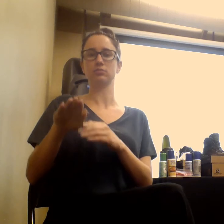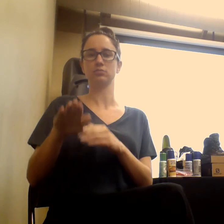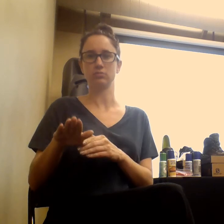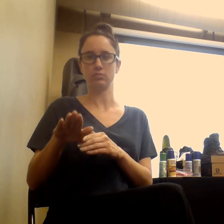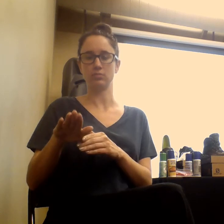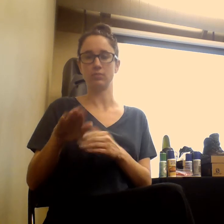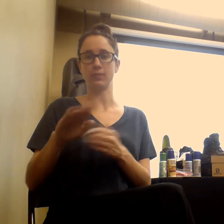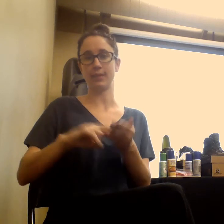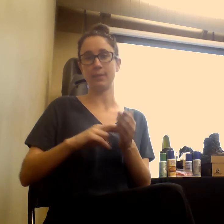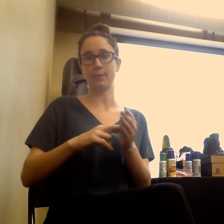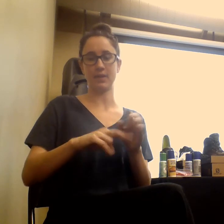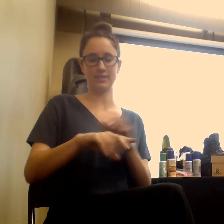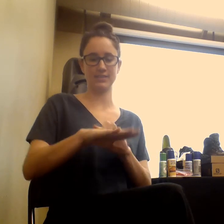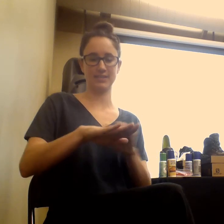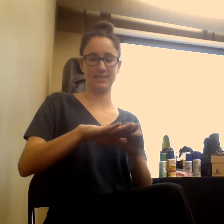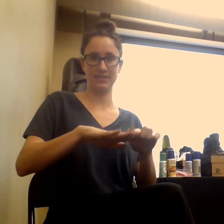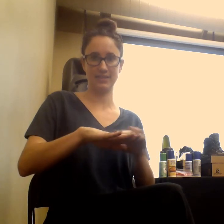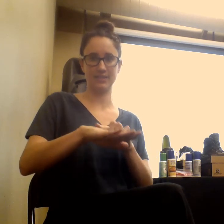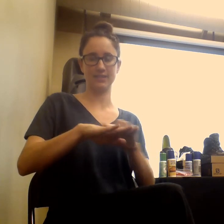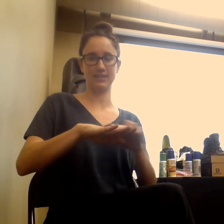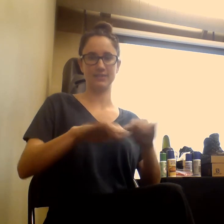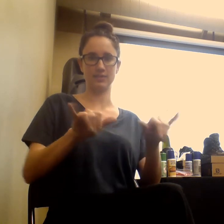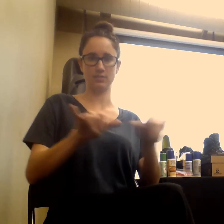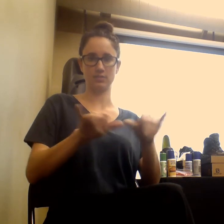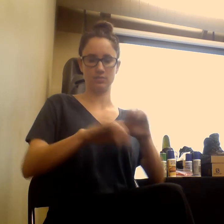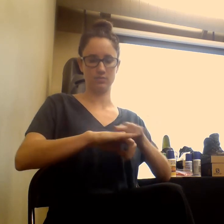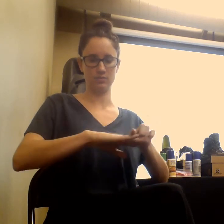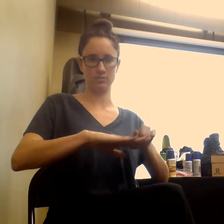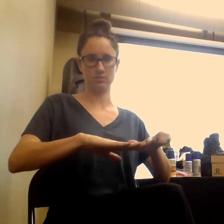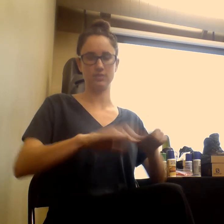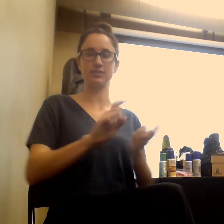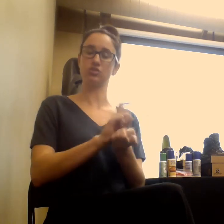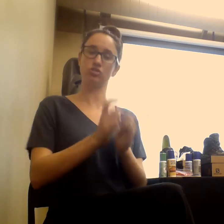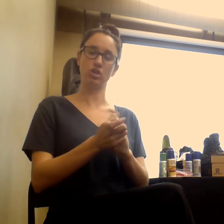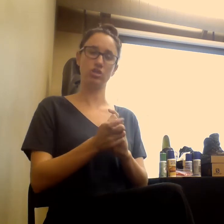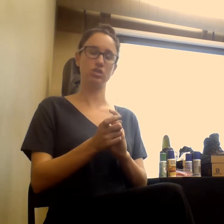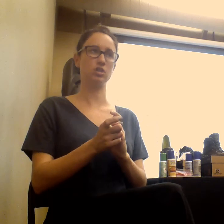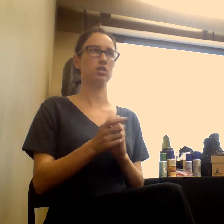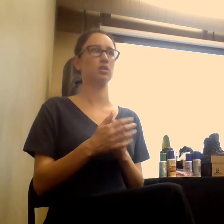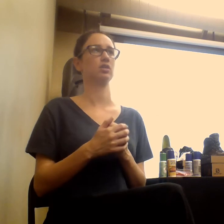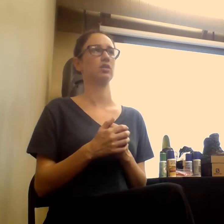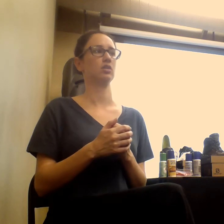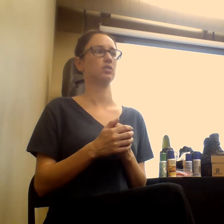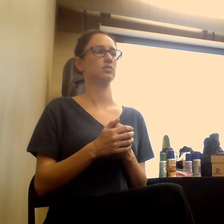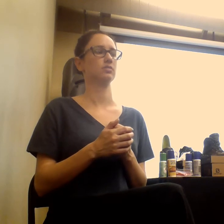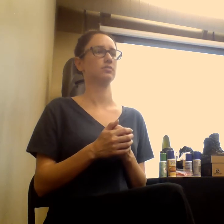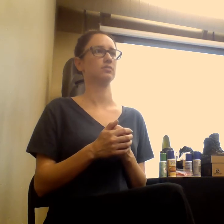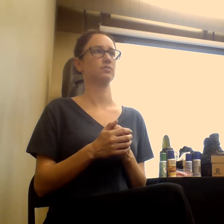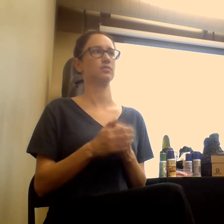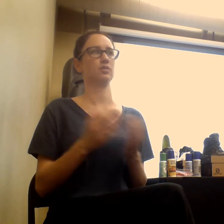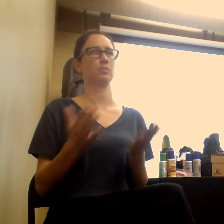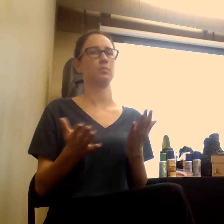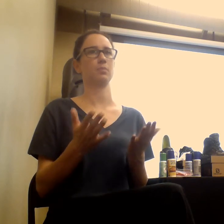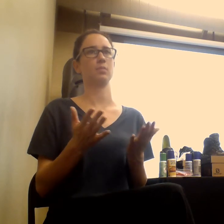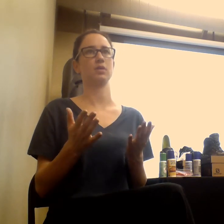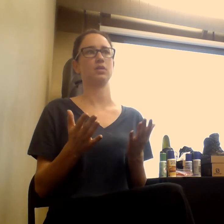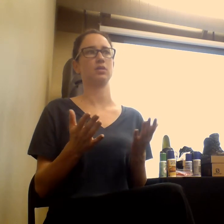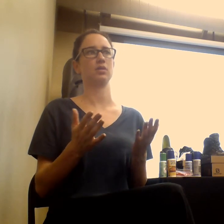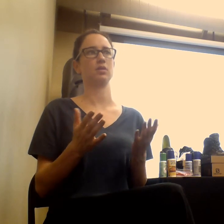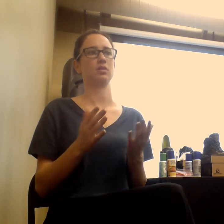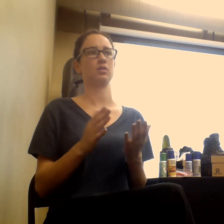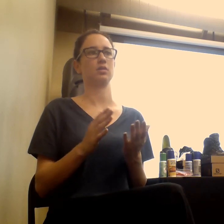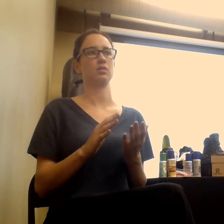number of different things, like I mentioned earlier, your foot might be getting skinnier, and now it's slipping back and forth, so the heel lock will help. One thing that